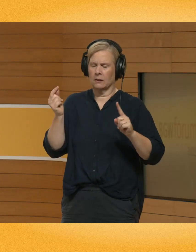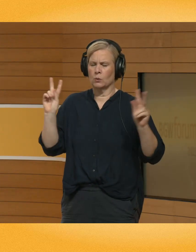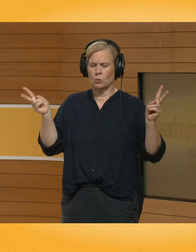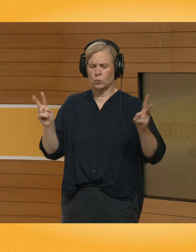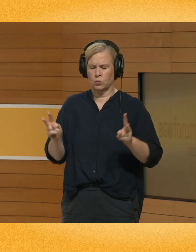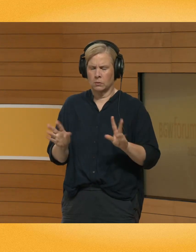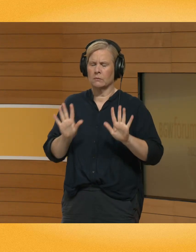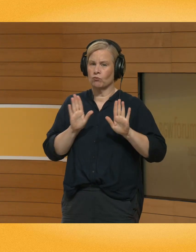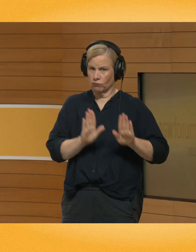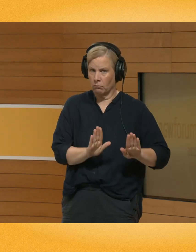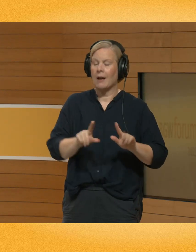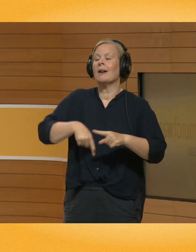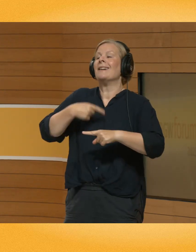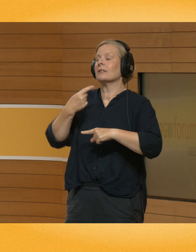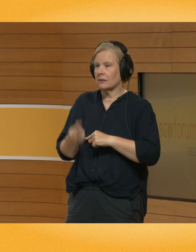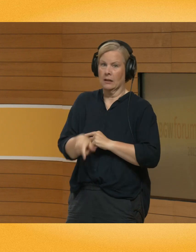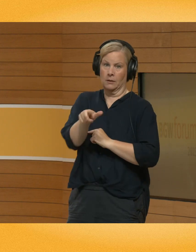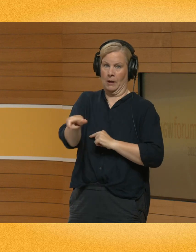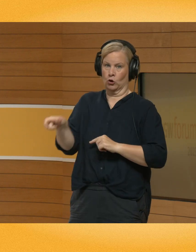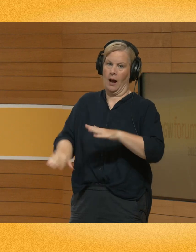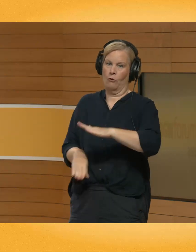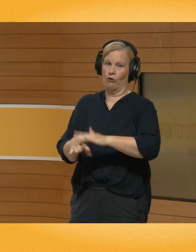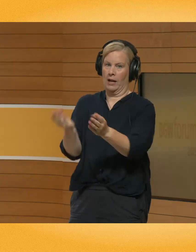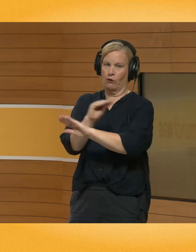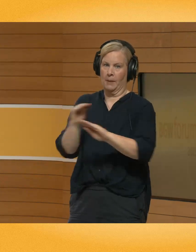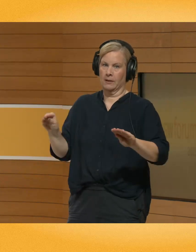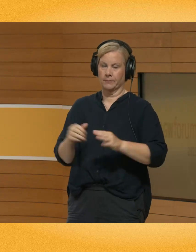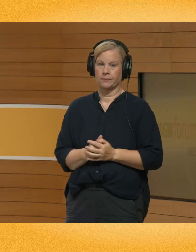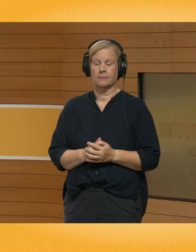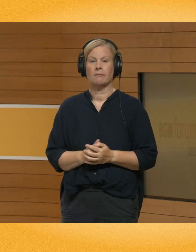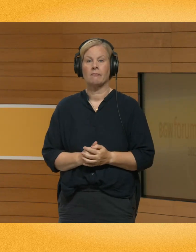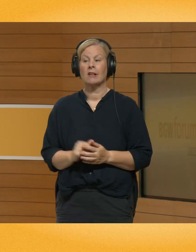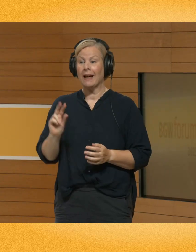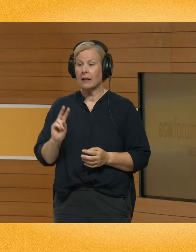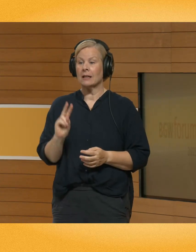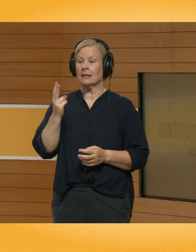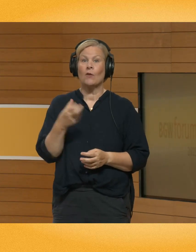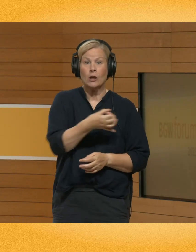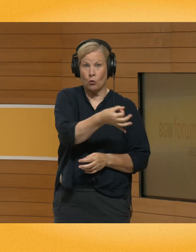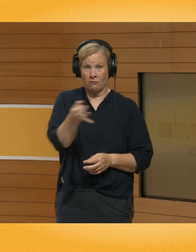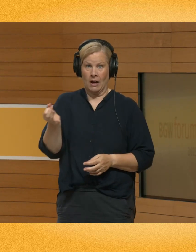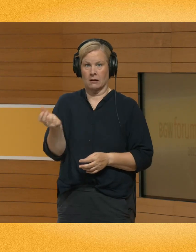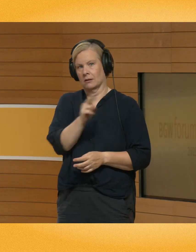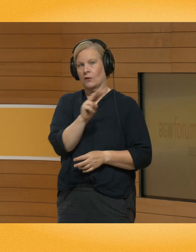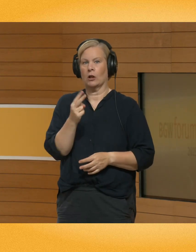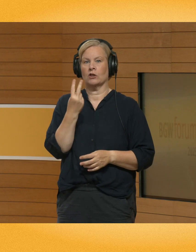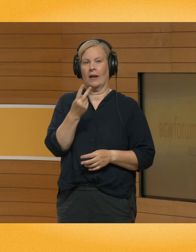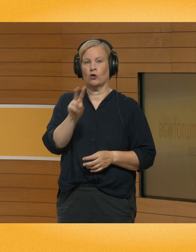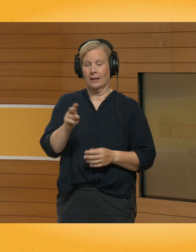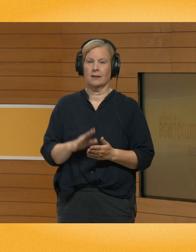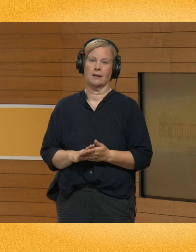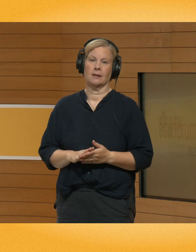The second survey was May 2022, so we used the opportunity. It was